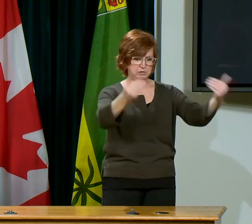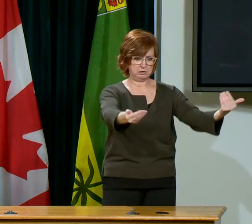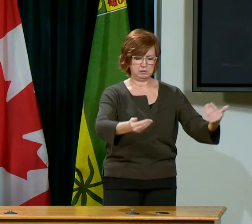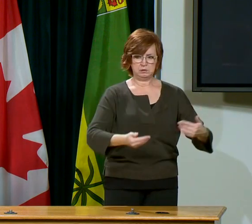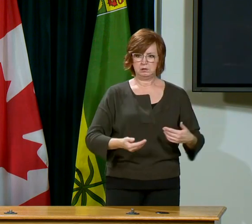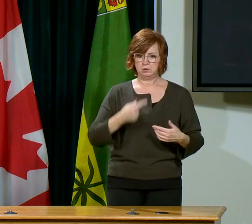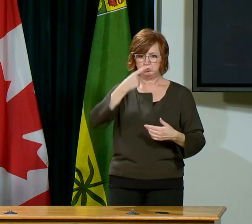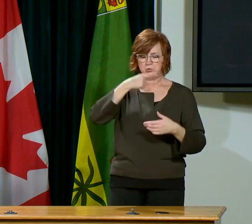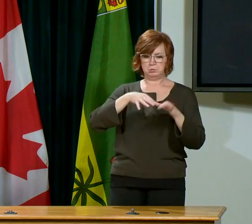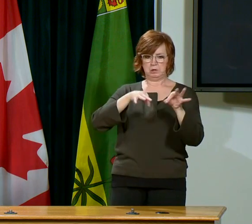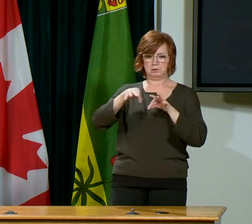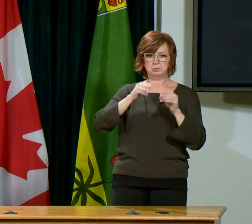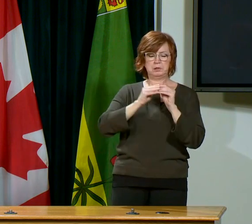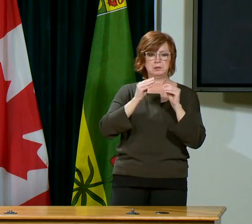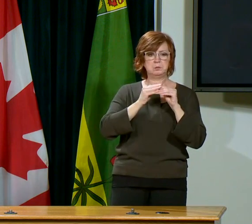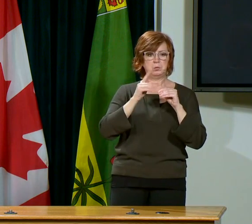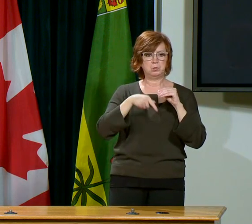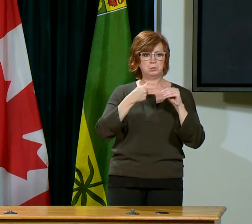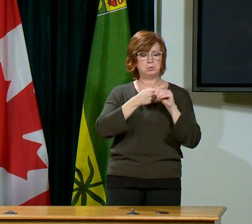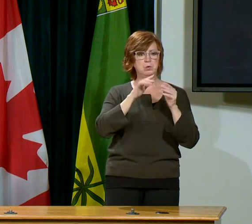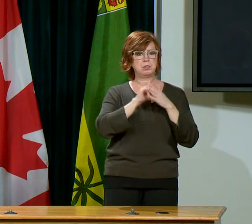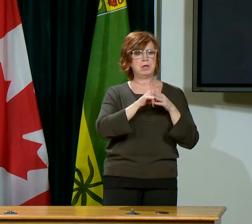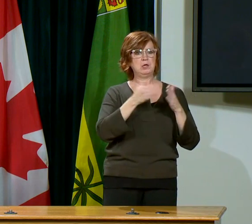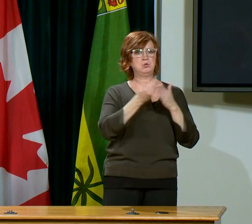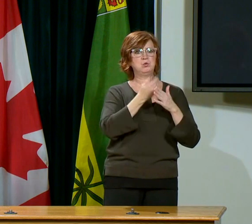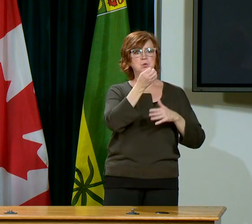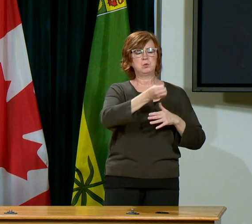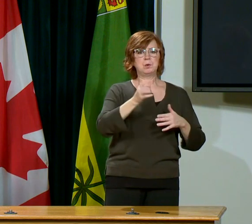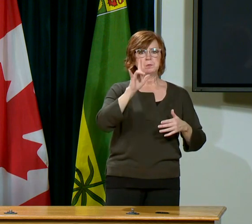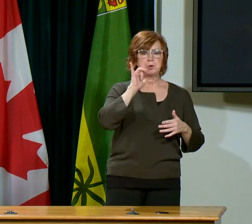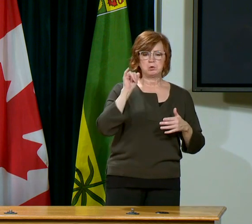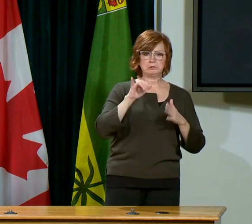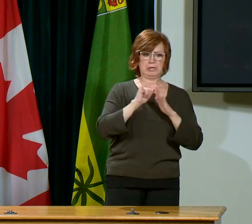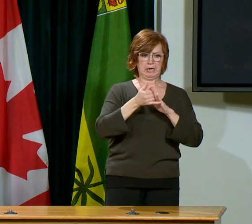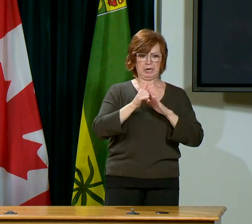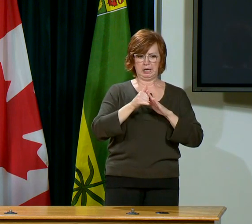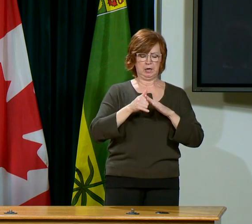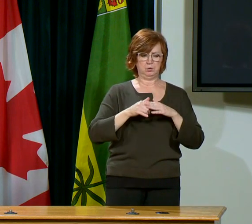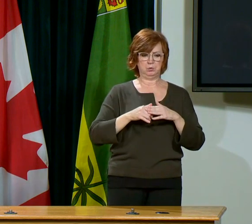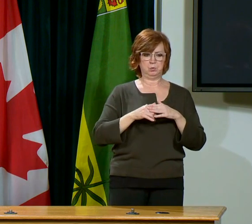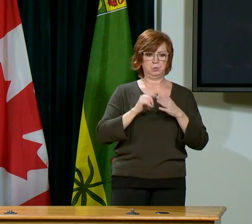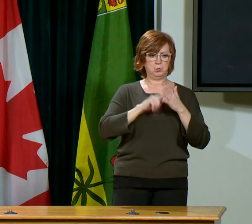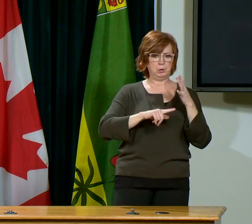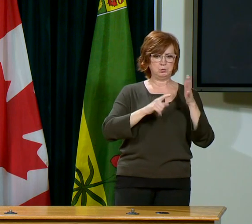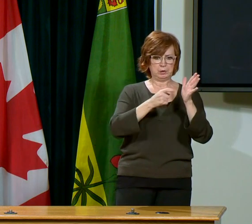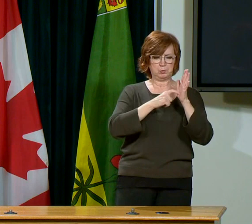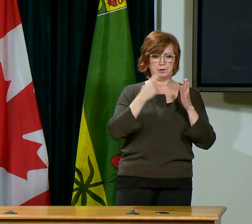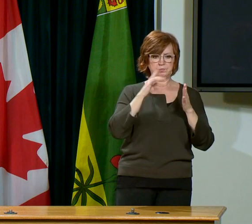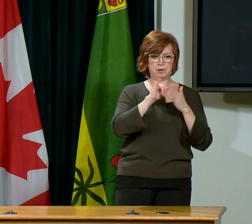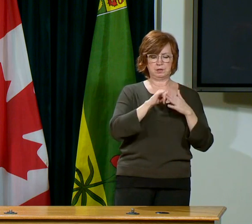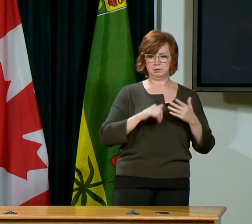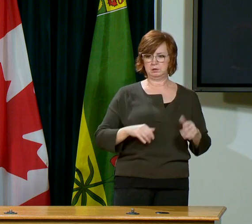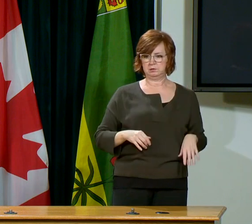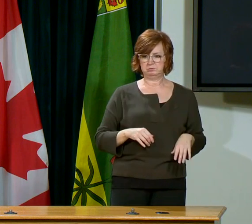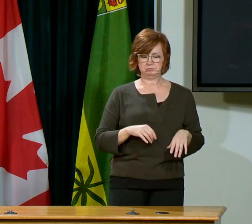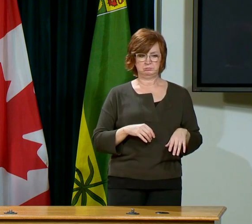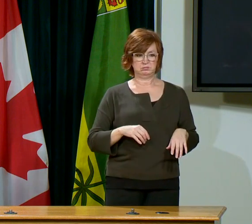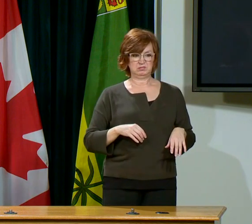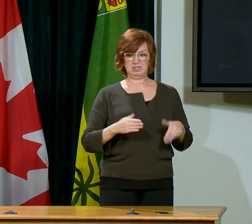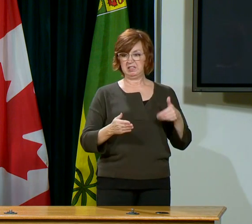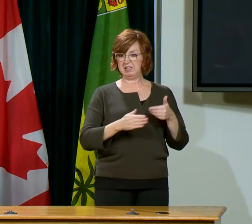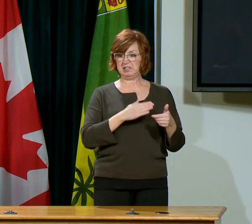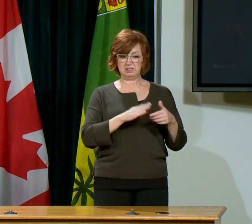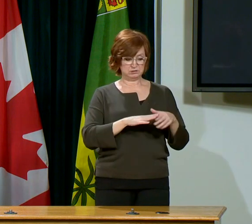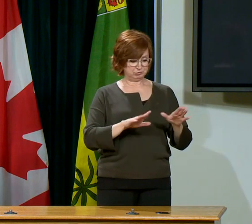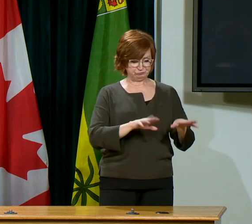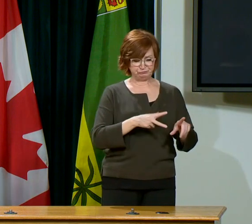someone elaborate a little bit on the procedures and methods that are used to get this testing equipment up and going? Is it a matter of just testing people right